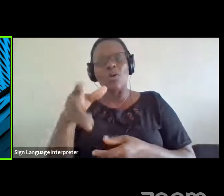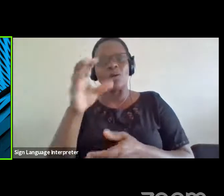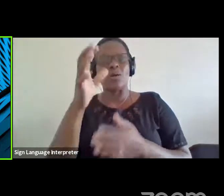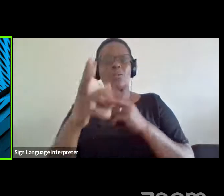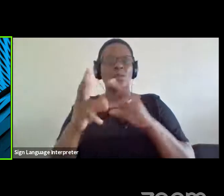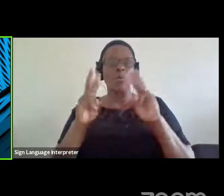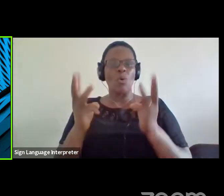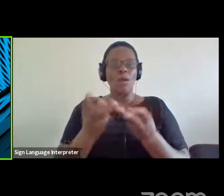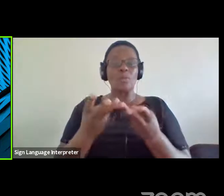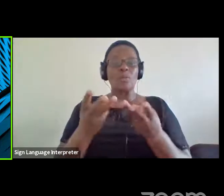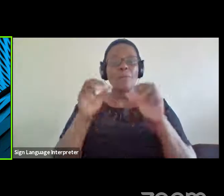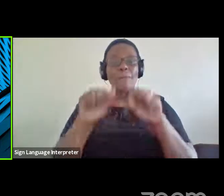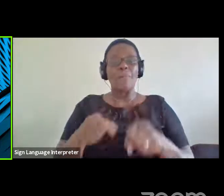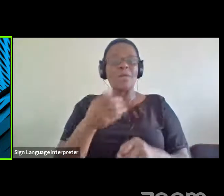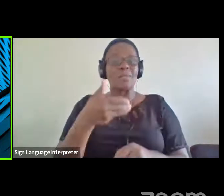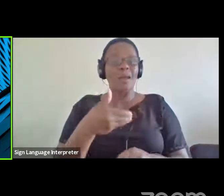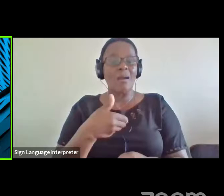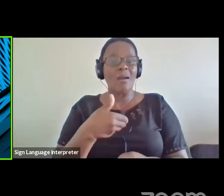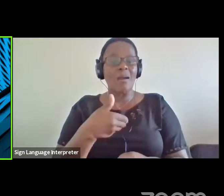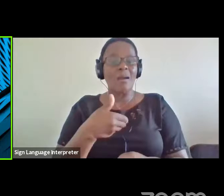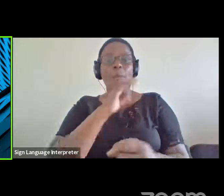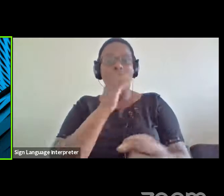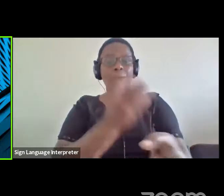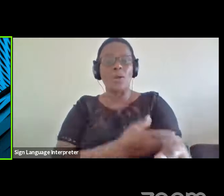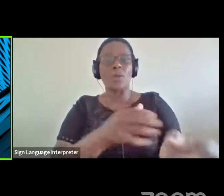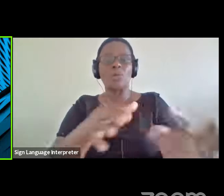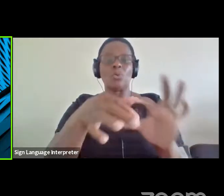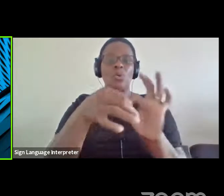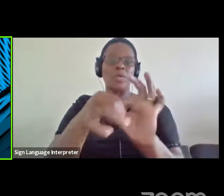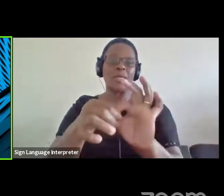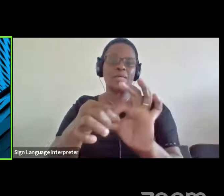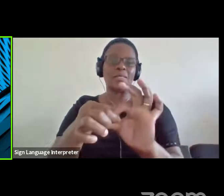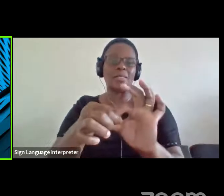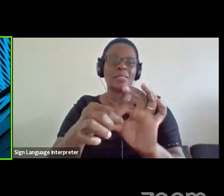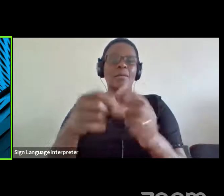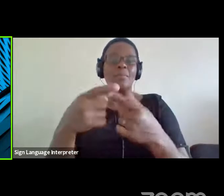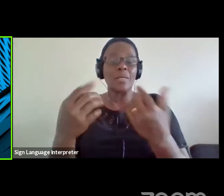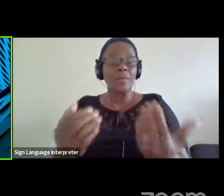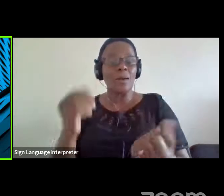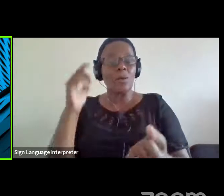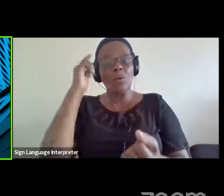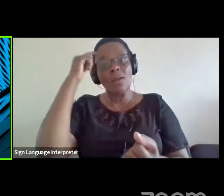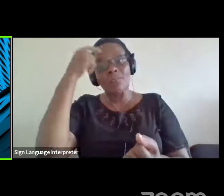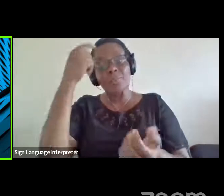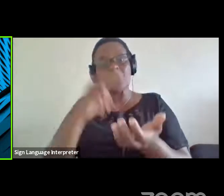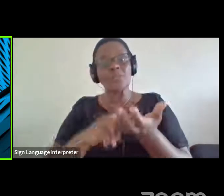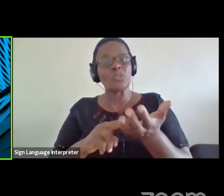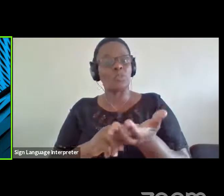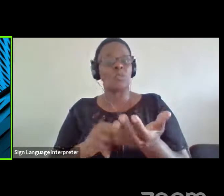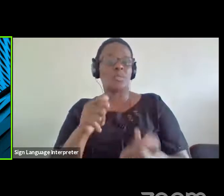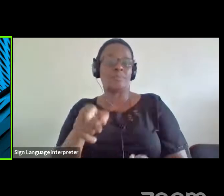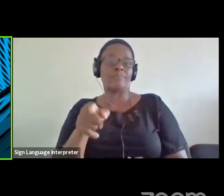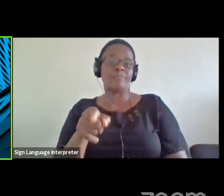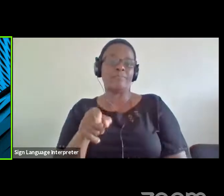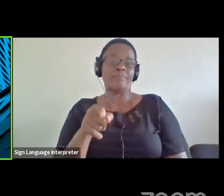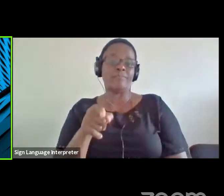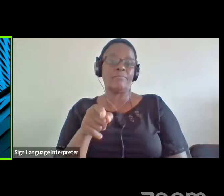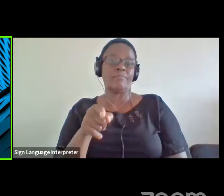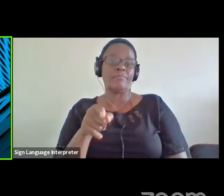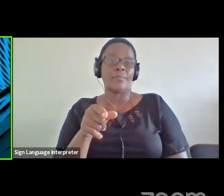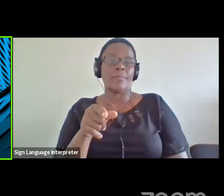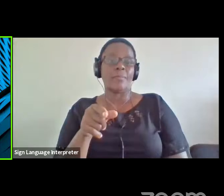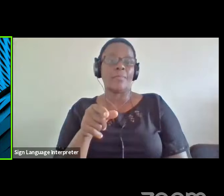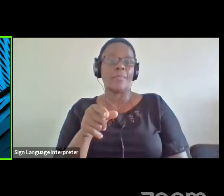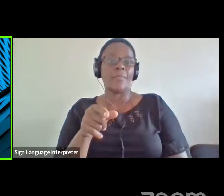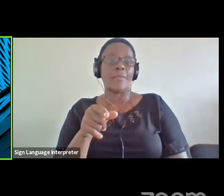power, the power to connect us is now being used by governments, and that's something that we cannot stand for. It's not